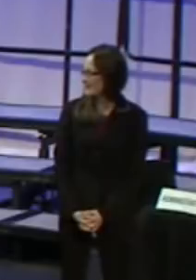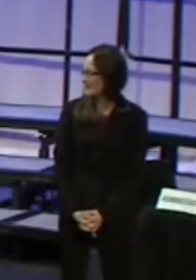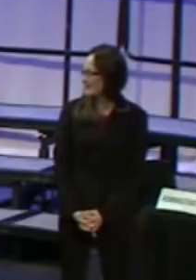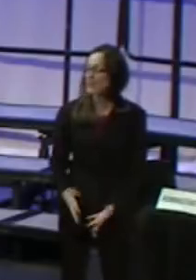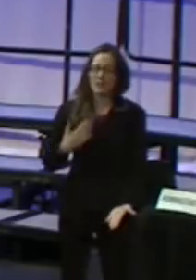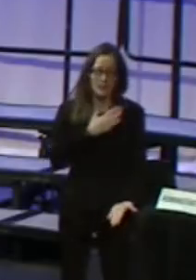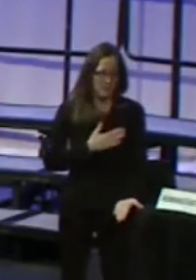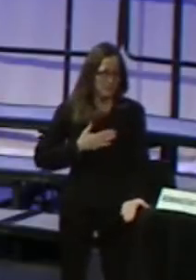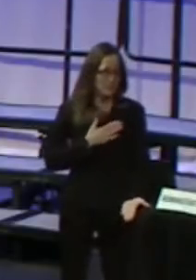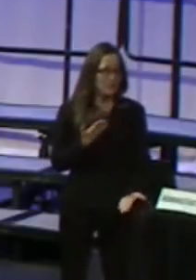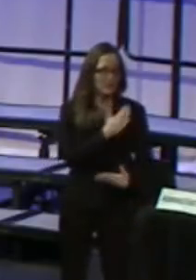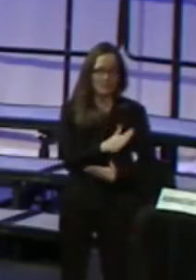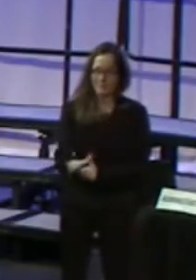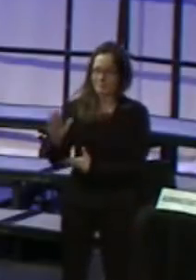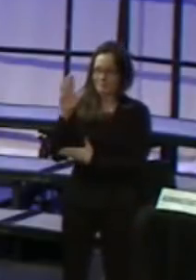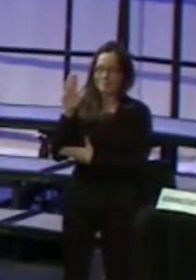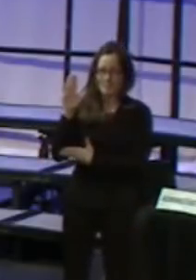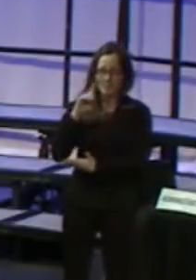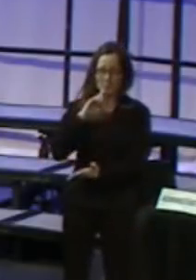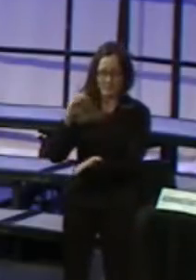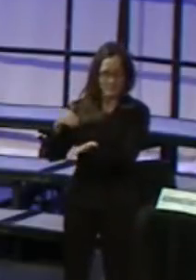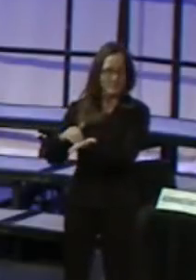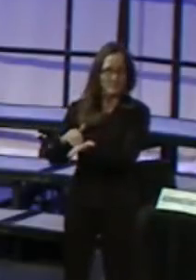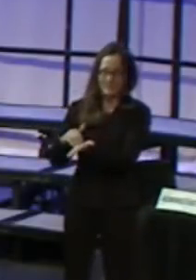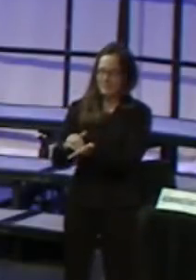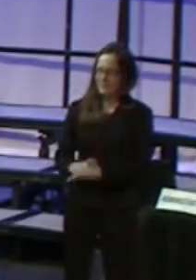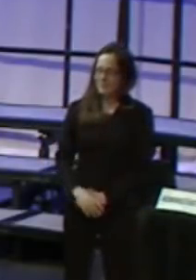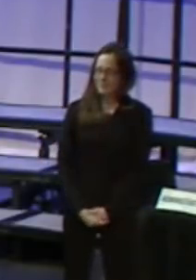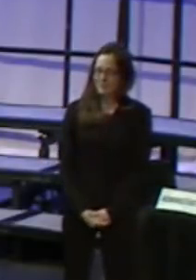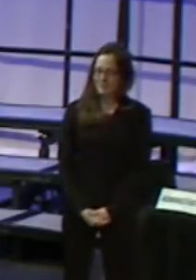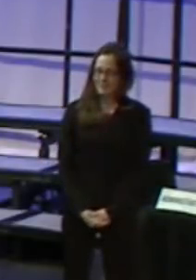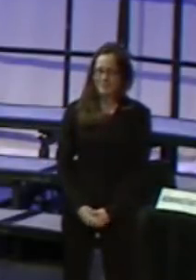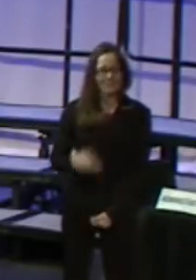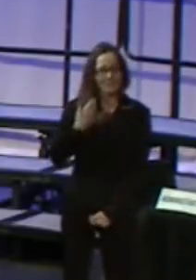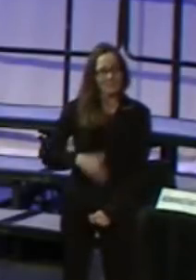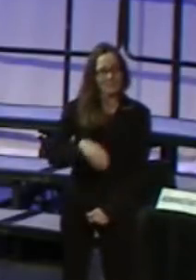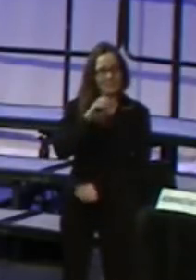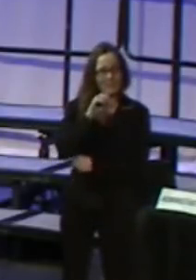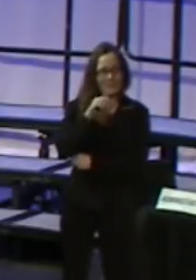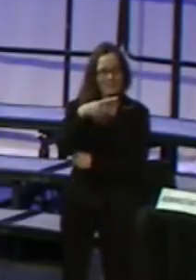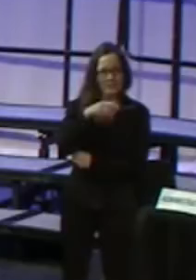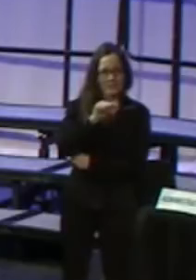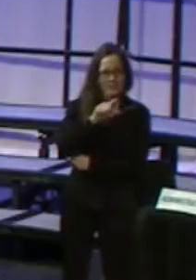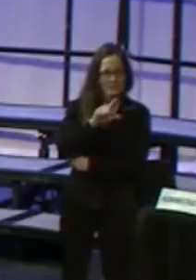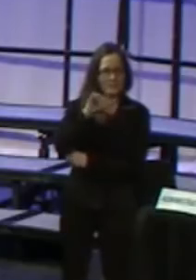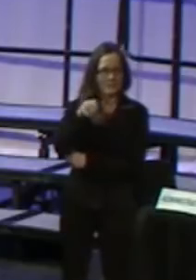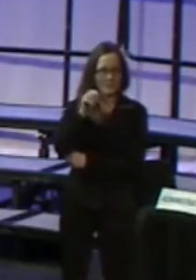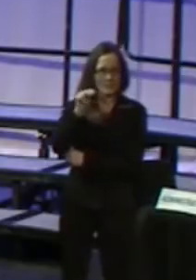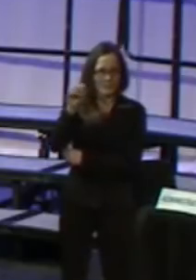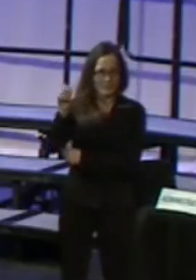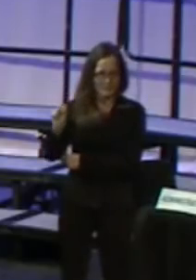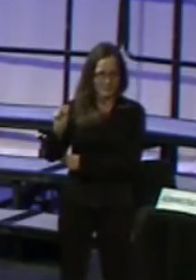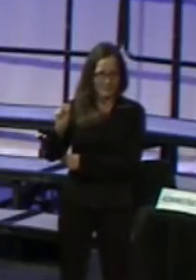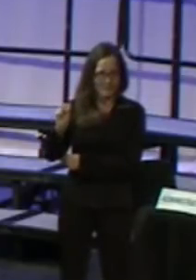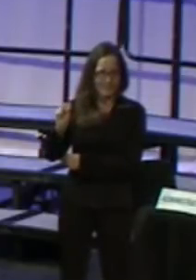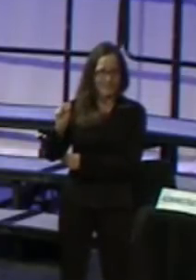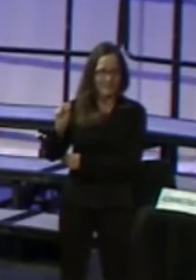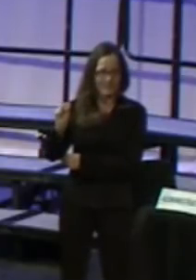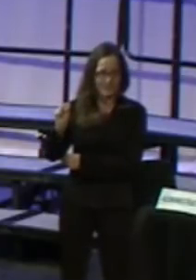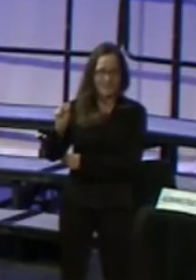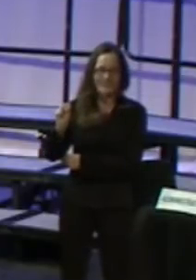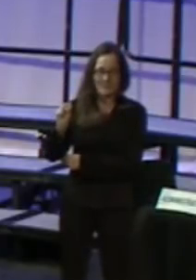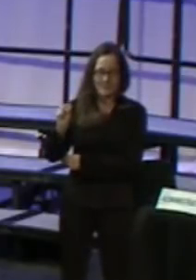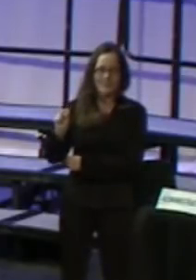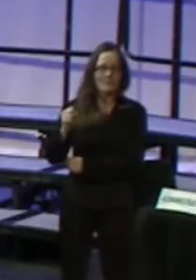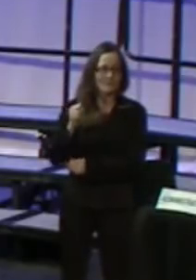Please raise your right hand and repeat after me. I, Opel Jones, I, Opel Jones, do solemnly affirm